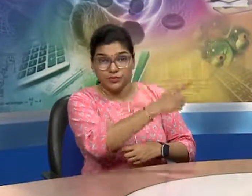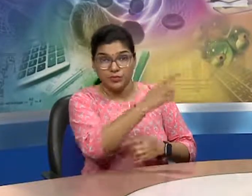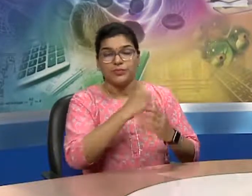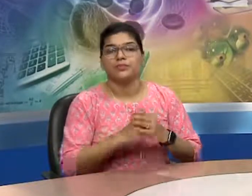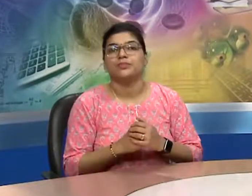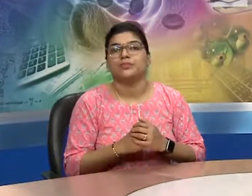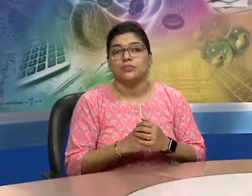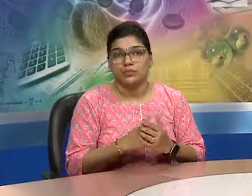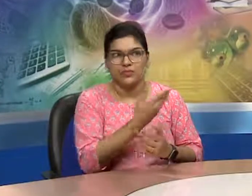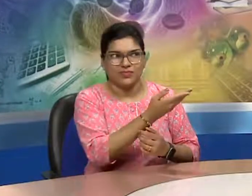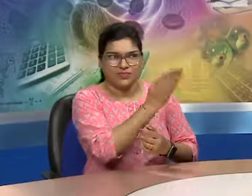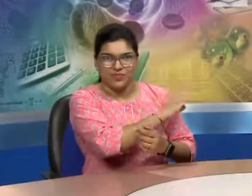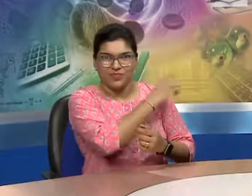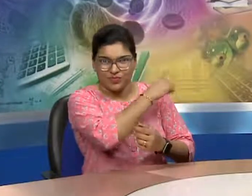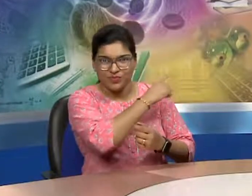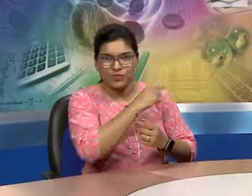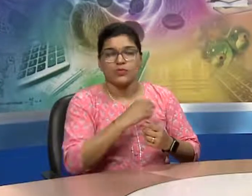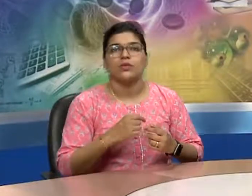Now this image is having